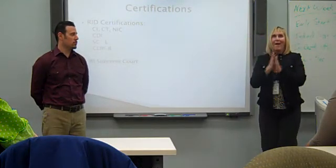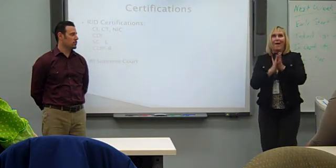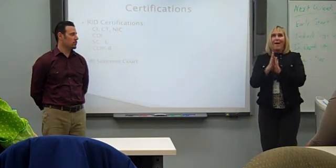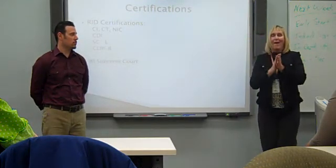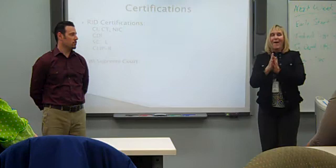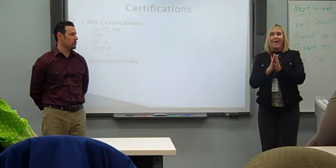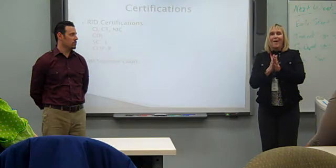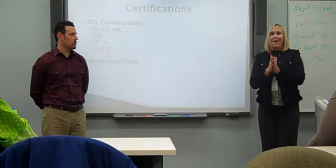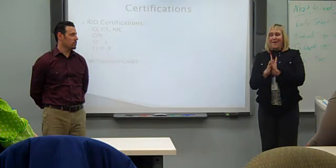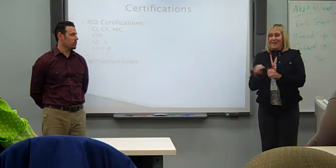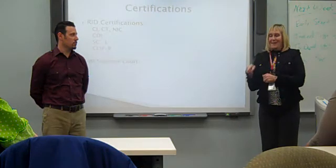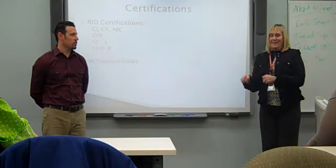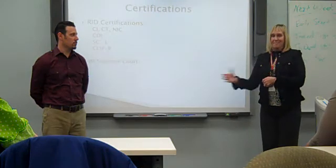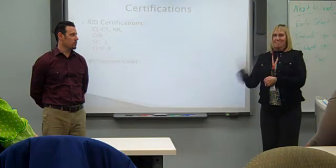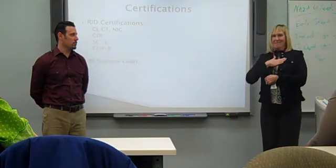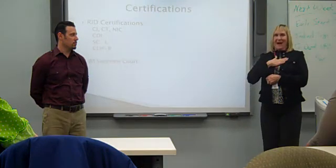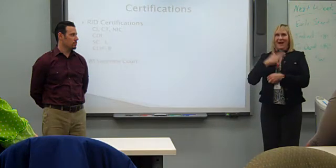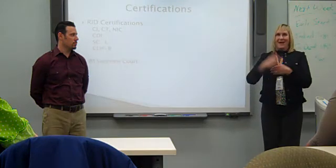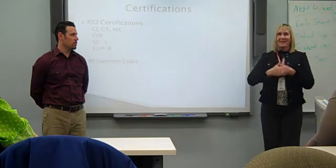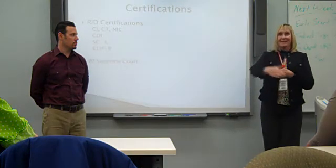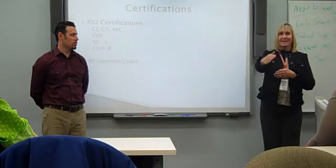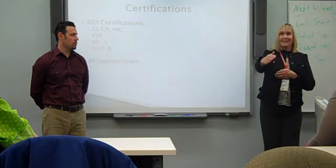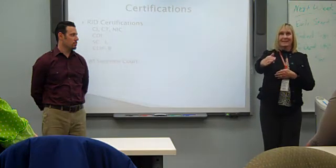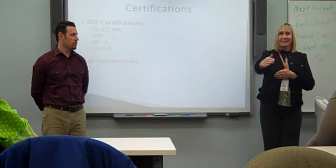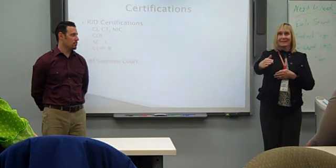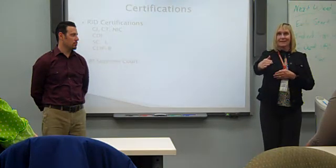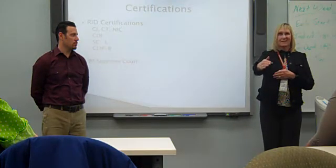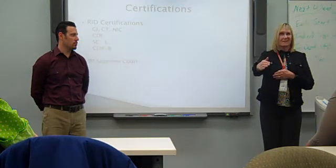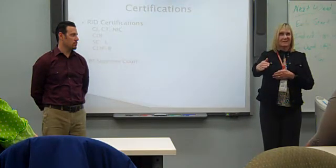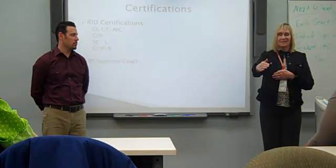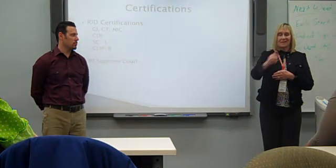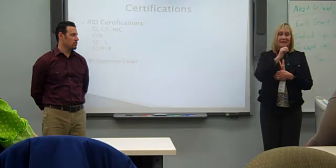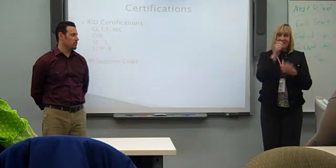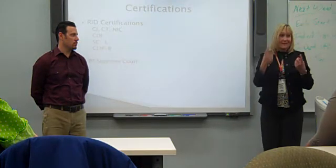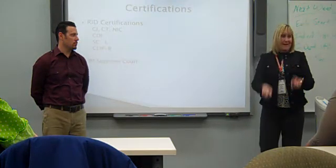And the foster parents didn't expect this.